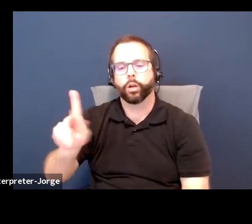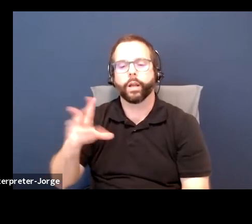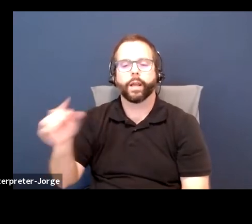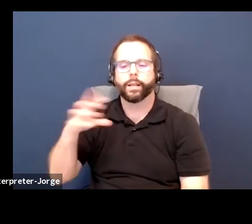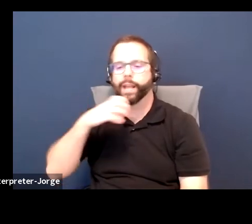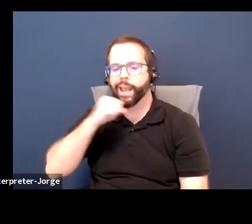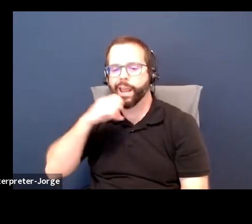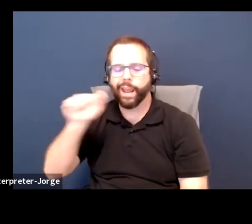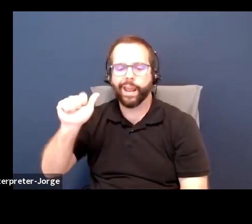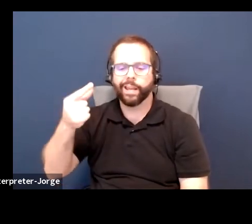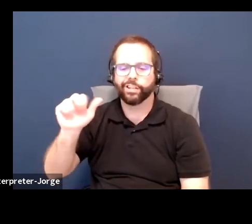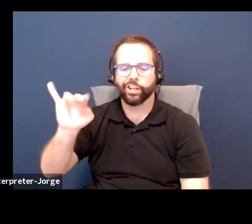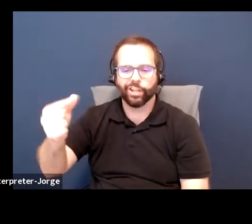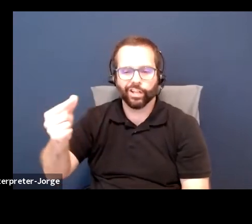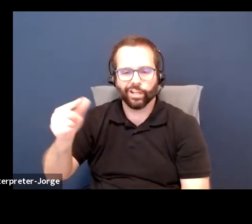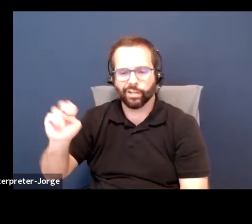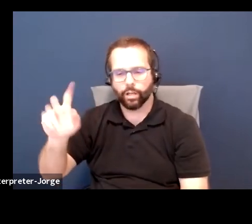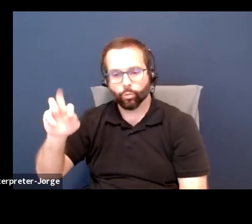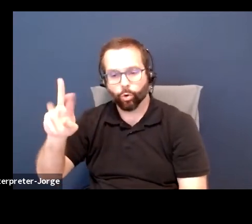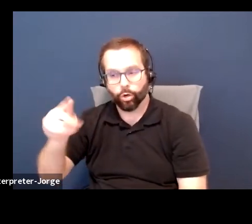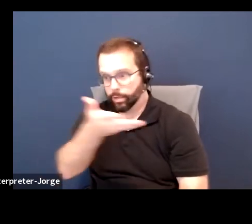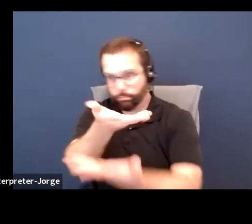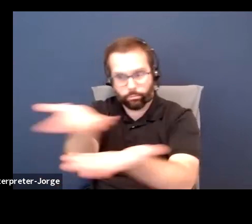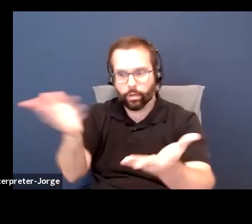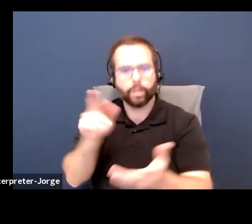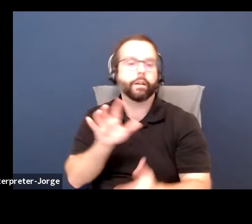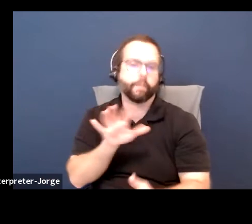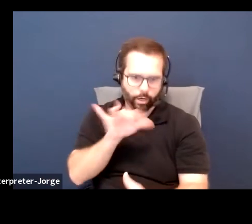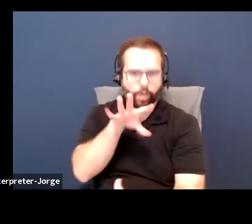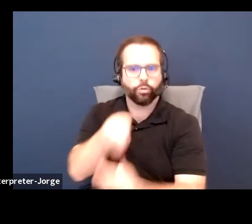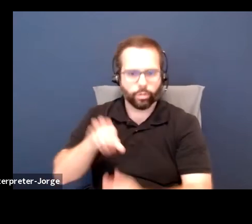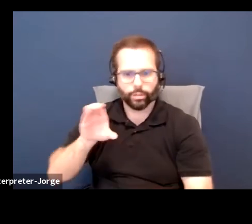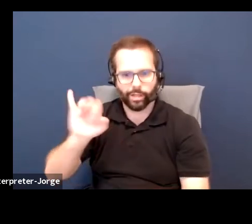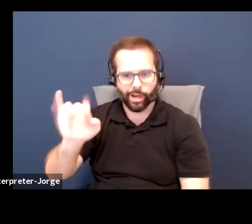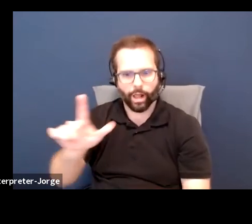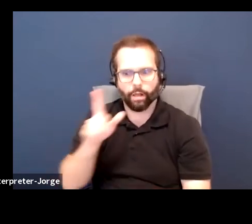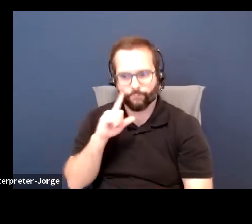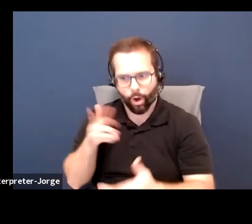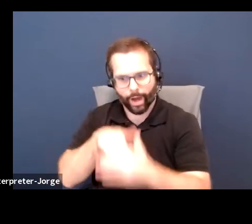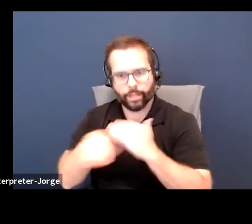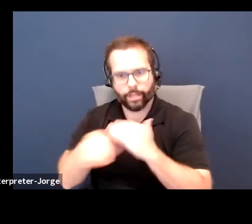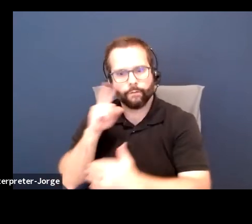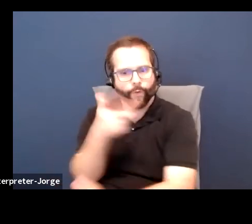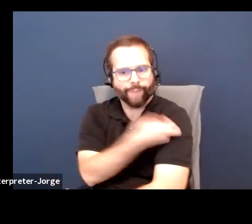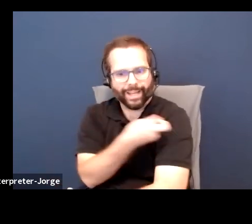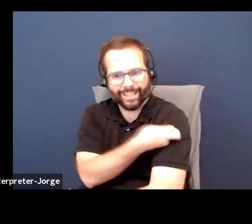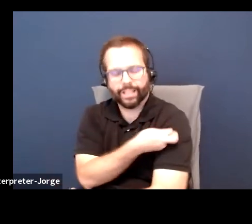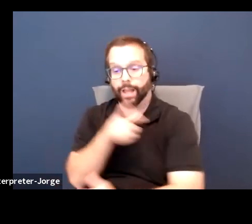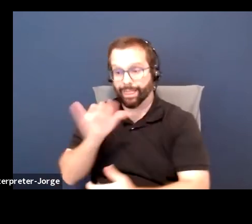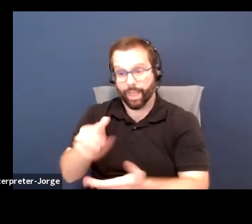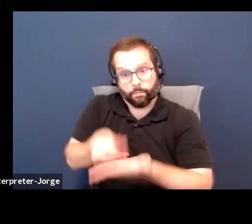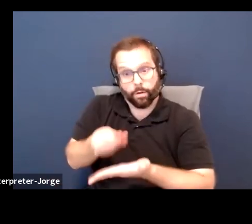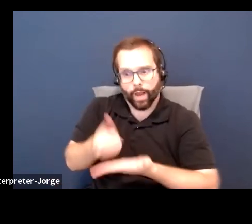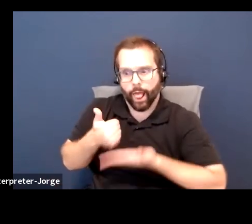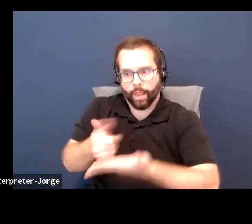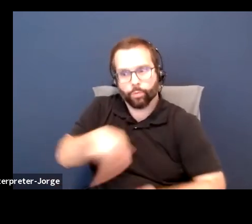course, Centers for Independent Living to assist with vaccine access. And that funding has helped y'all do really